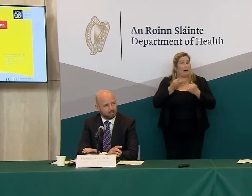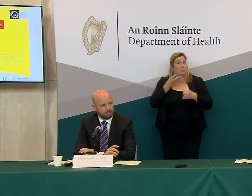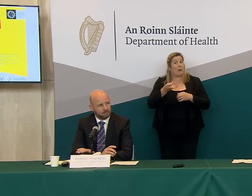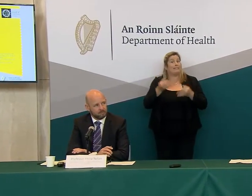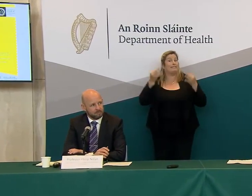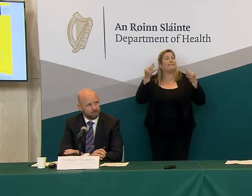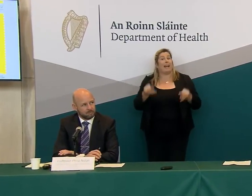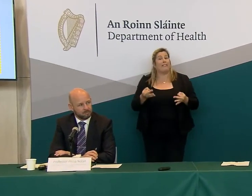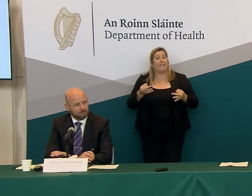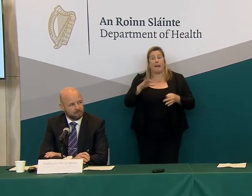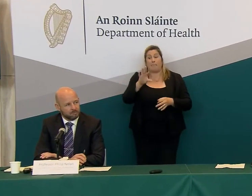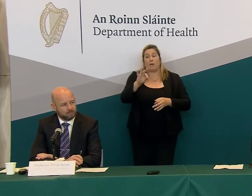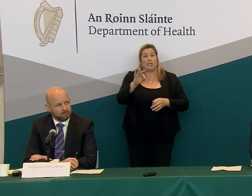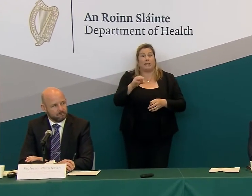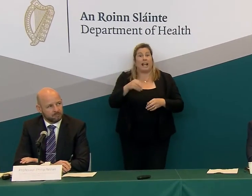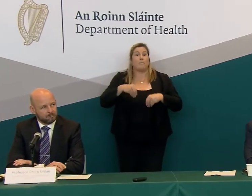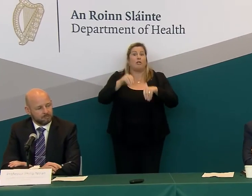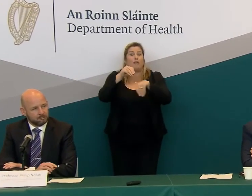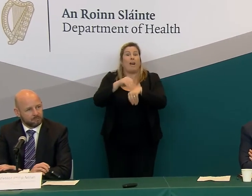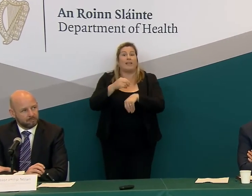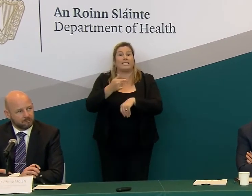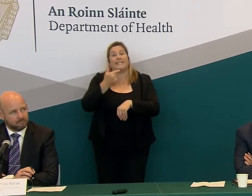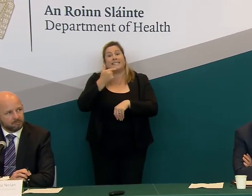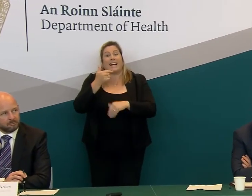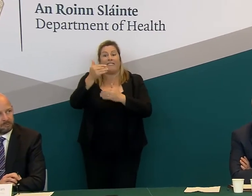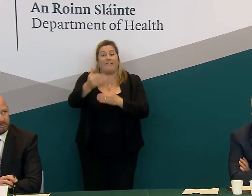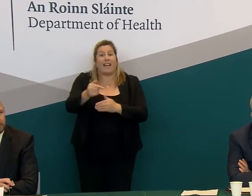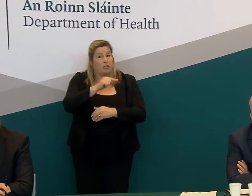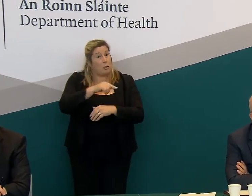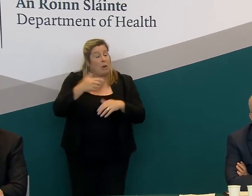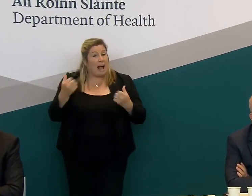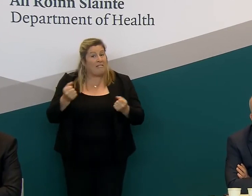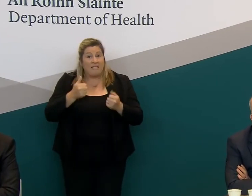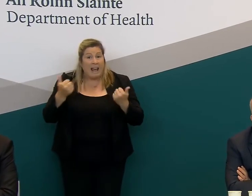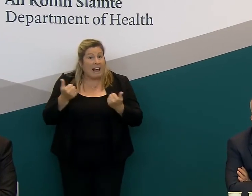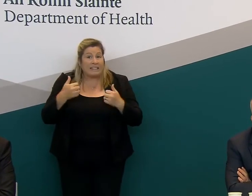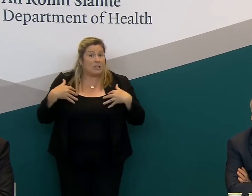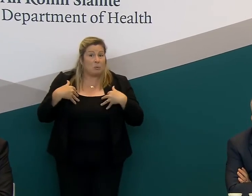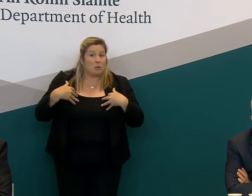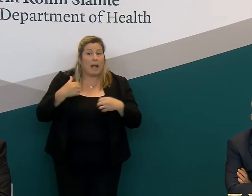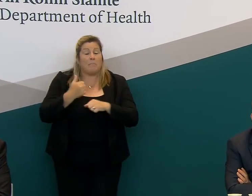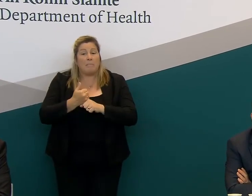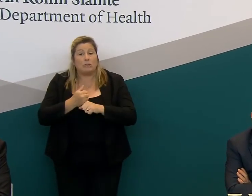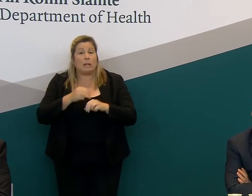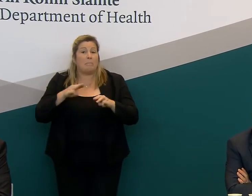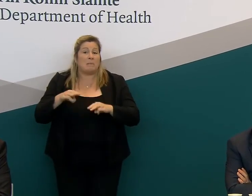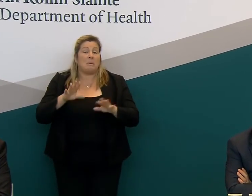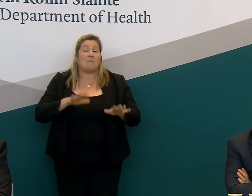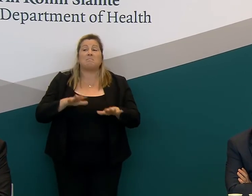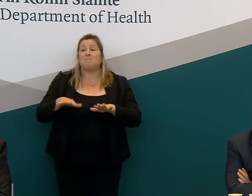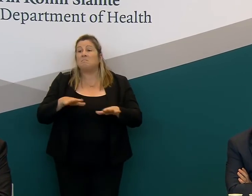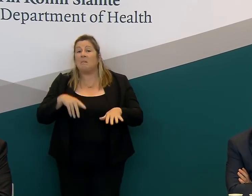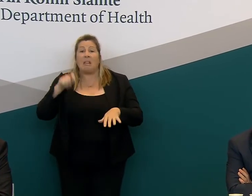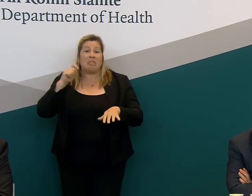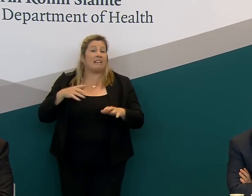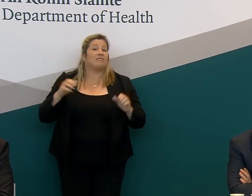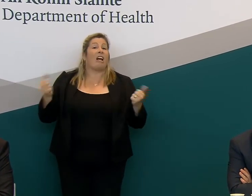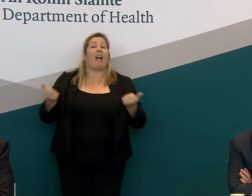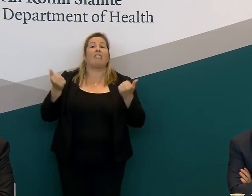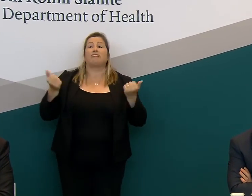you have any worries, do you have any concerns about going into phase two and about complacency? In general terms,